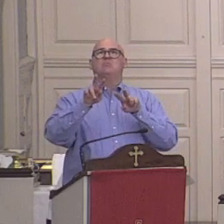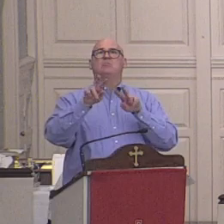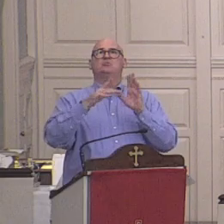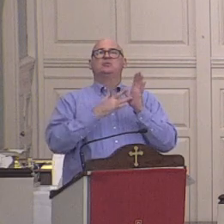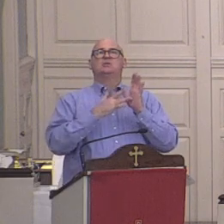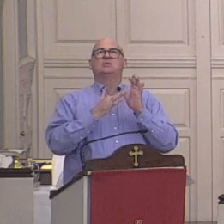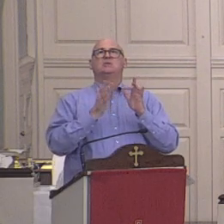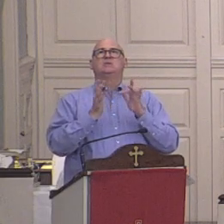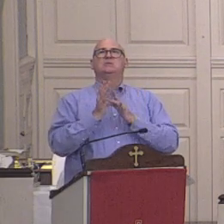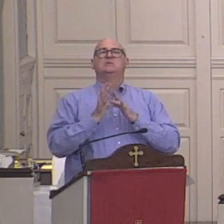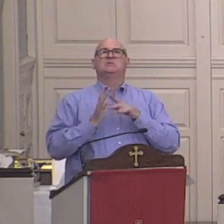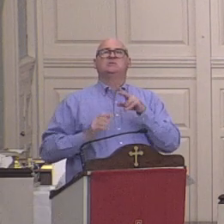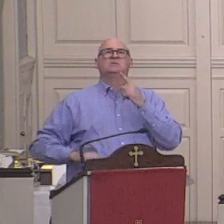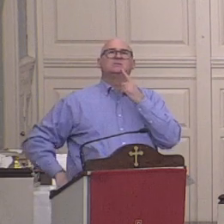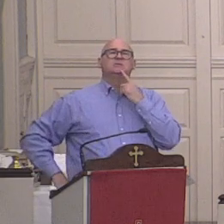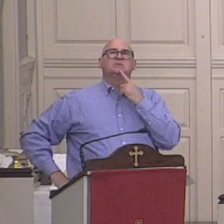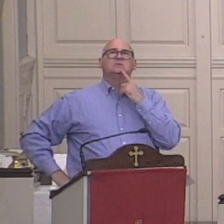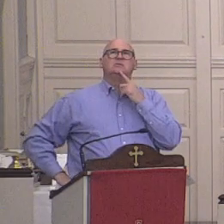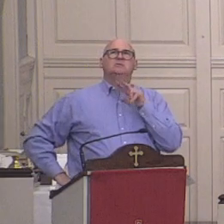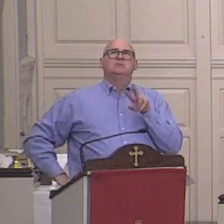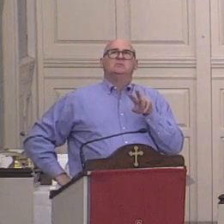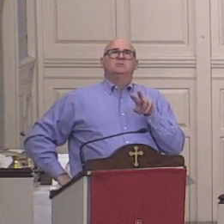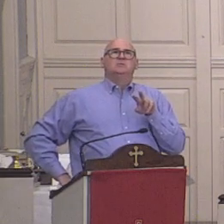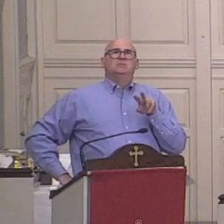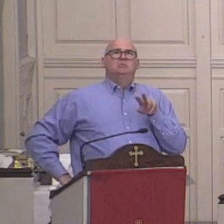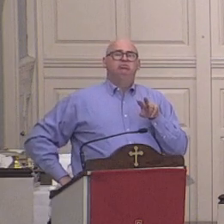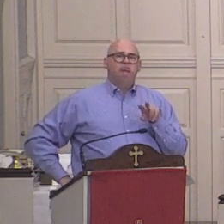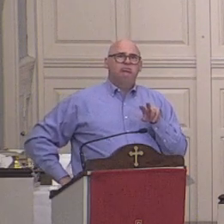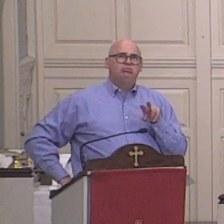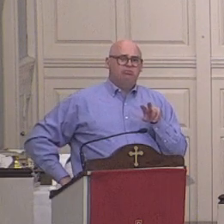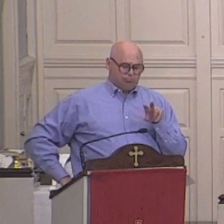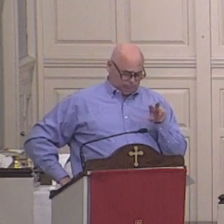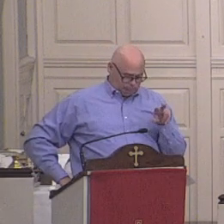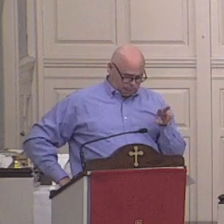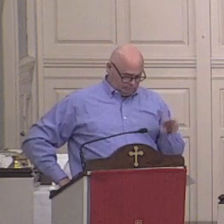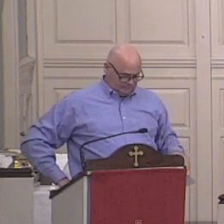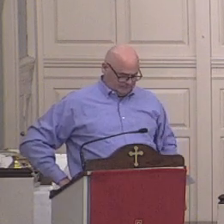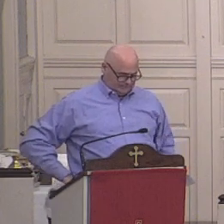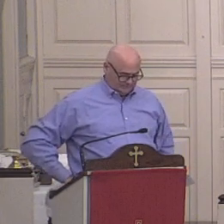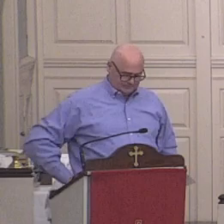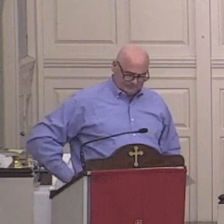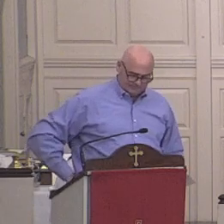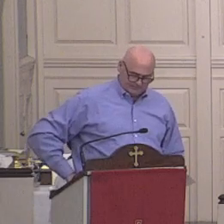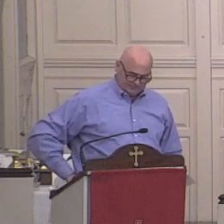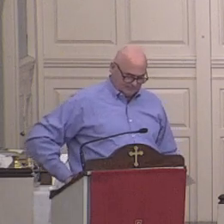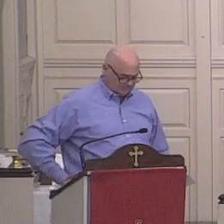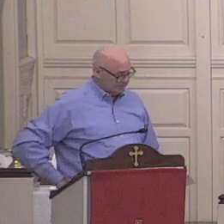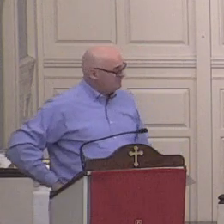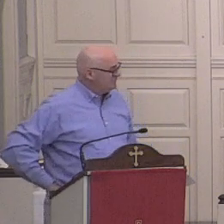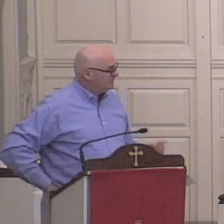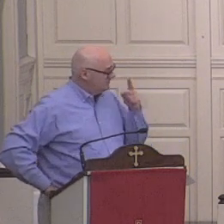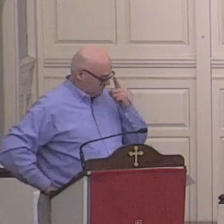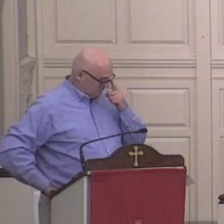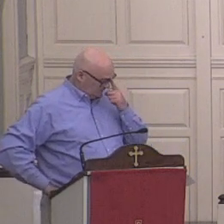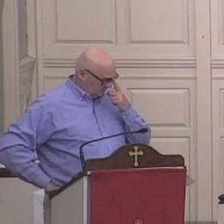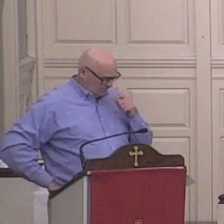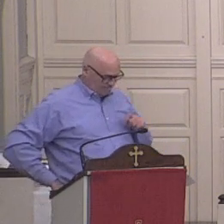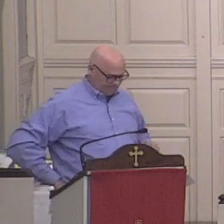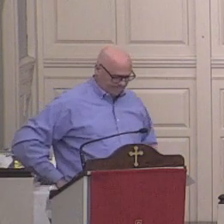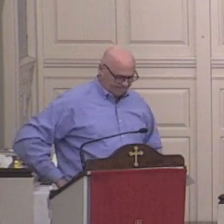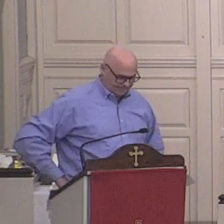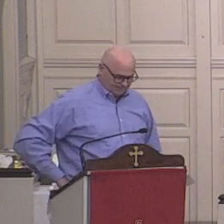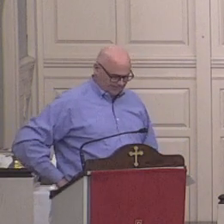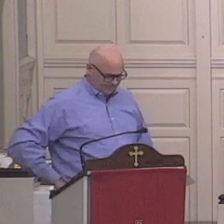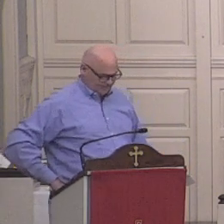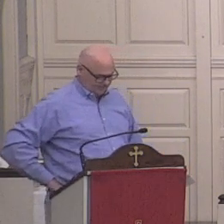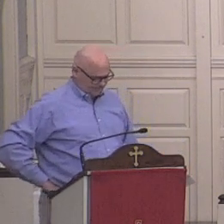right and one on his left. Those passing by reviled him, shaking their heads and